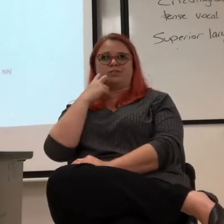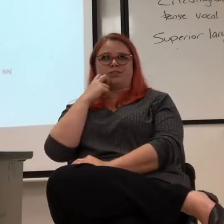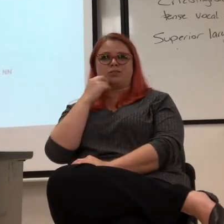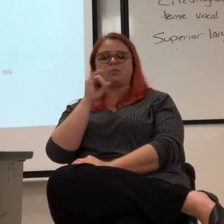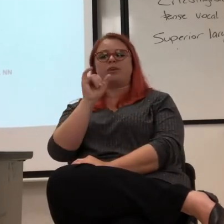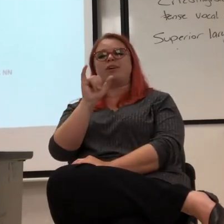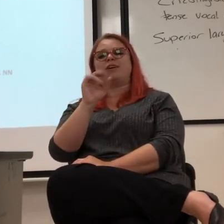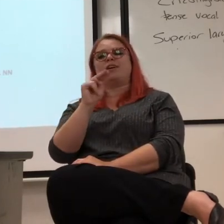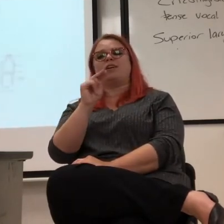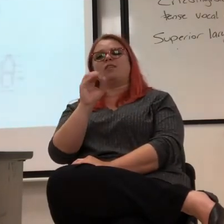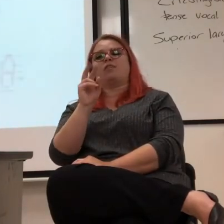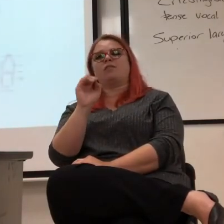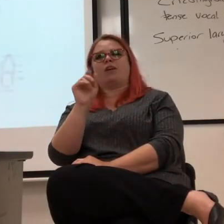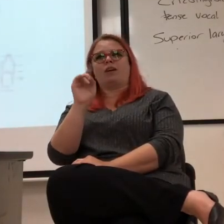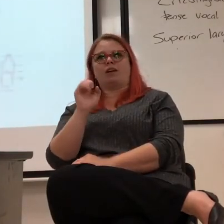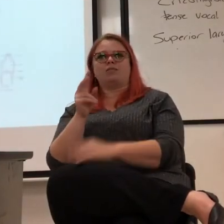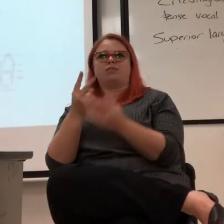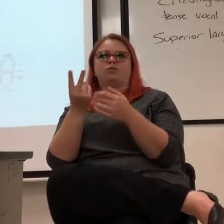muscles.